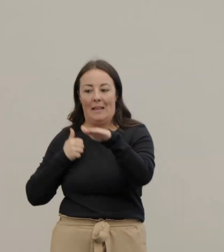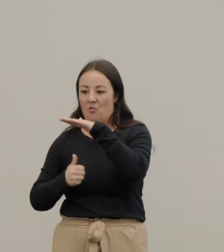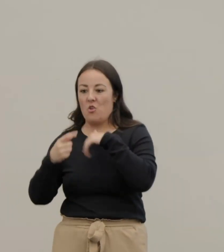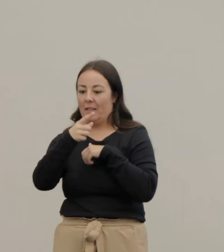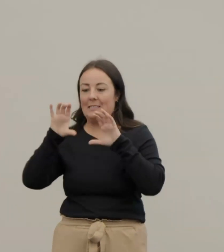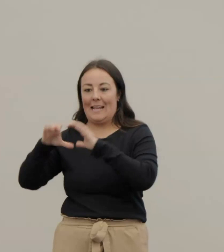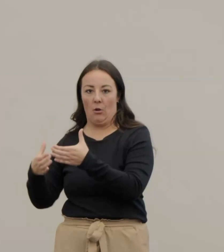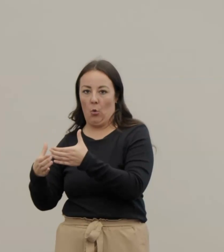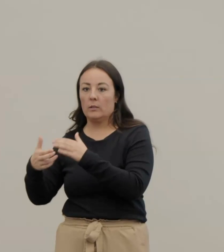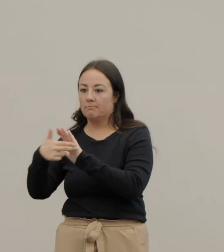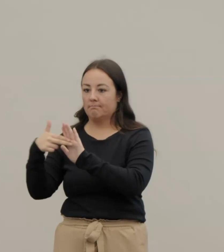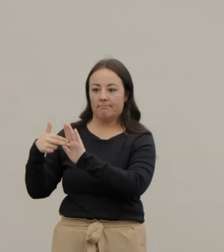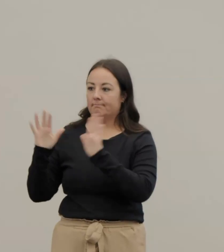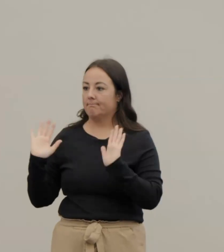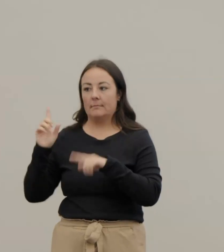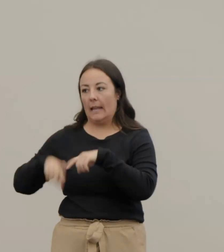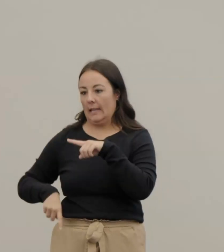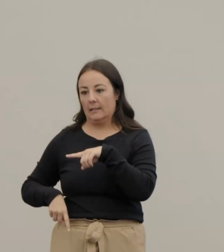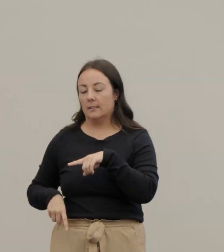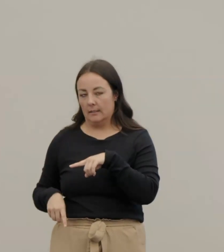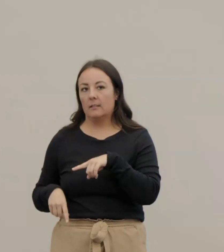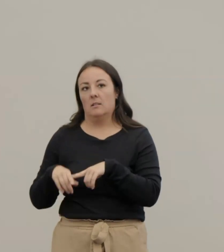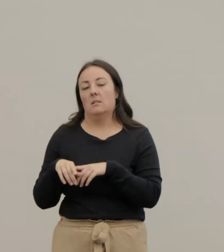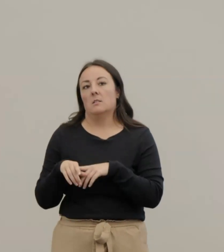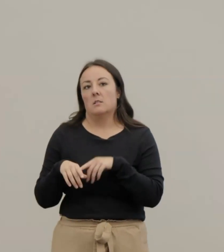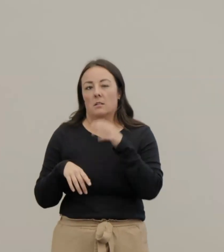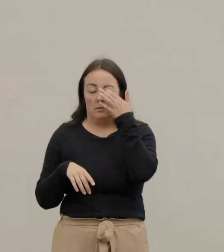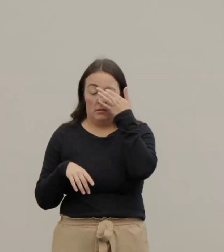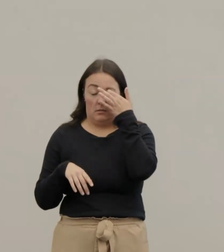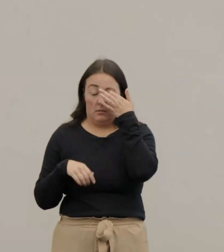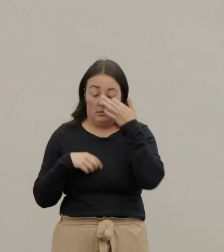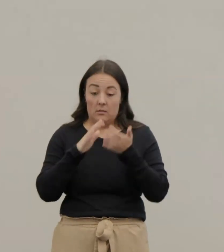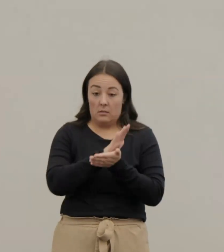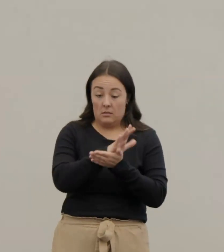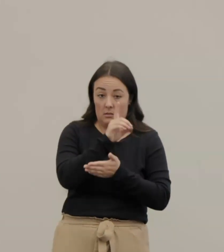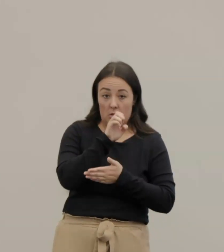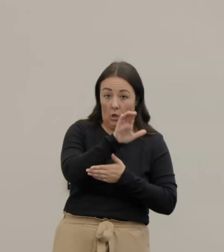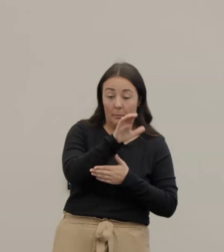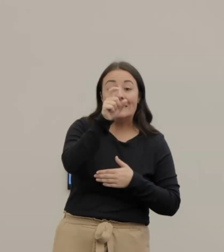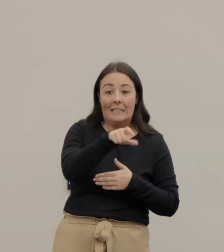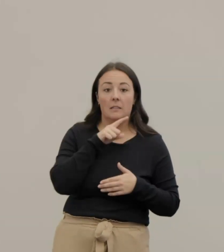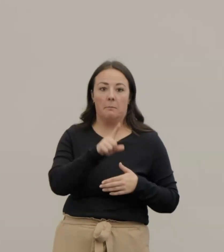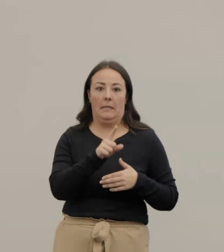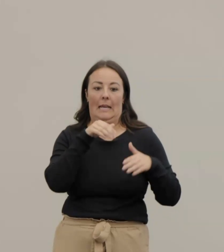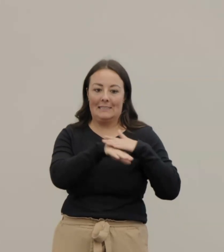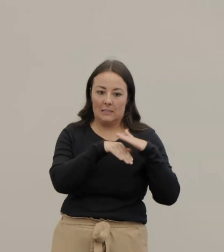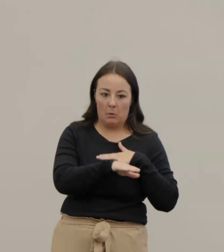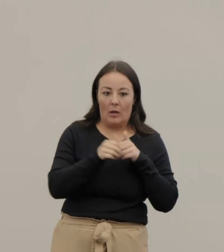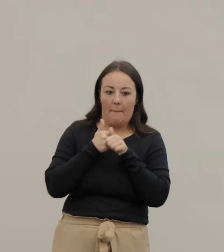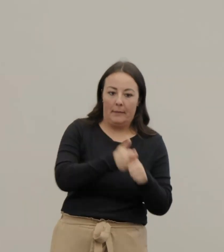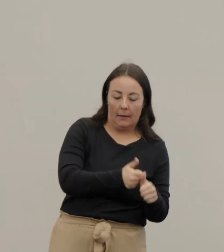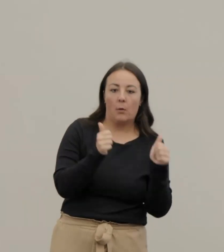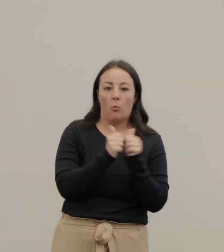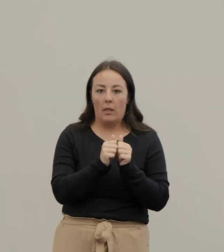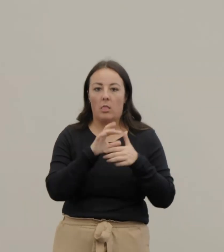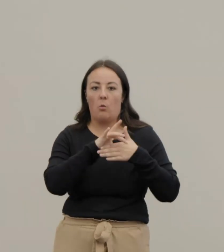of this thought process you're going to go through. They need to be accessible. They need to be compliant with web